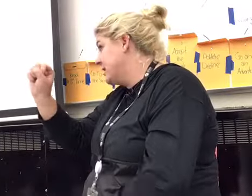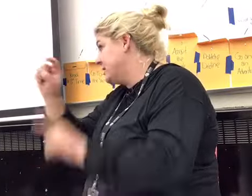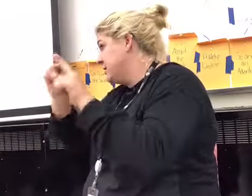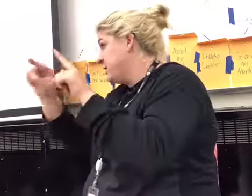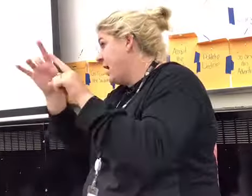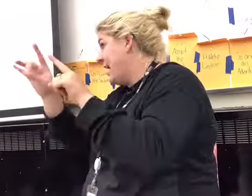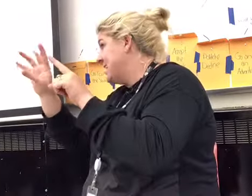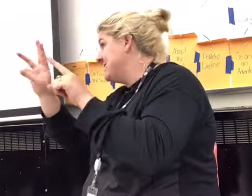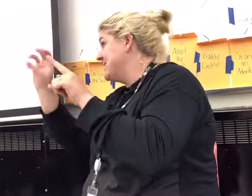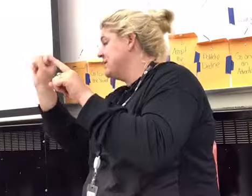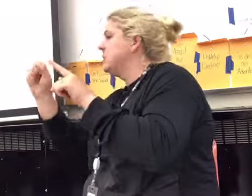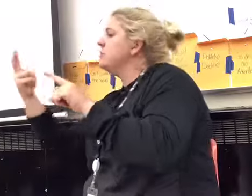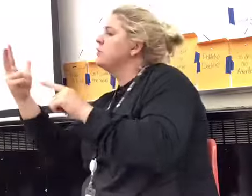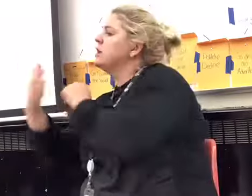What are the three countries that comes from?